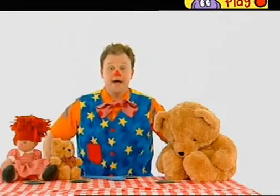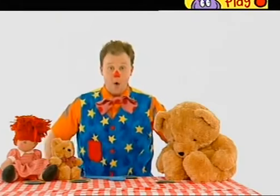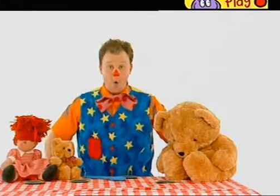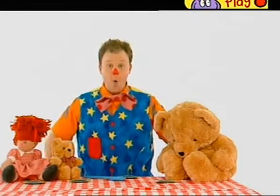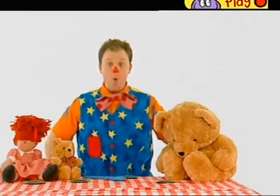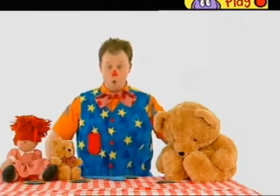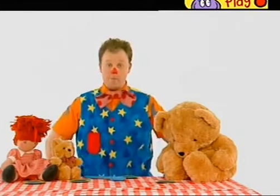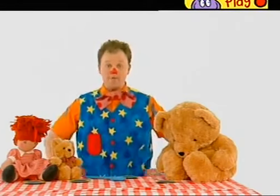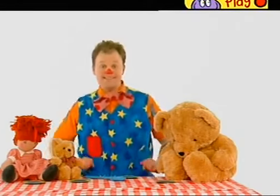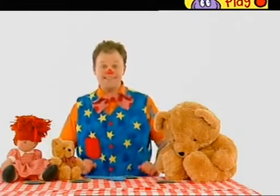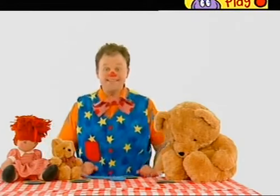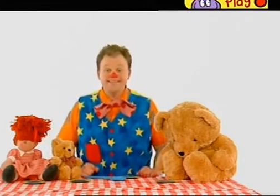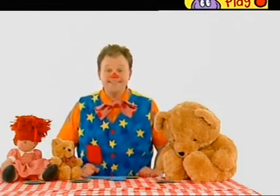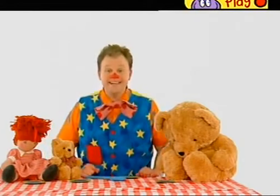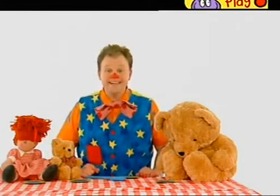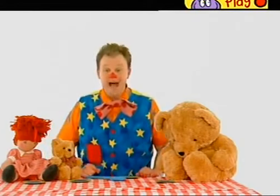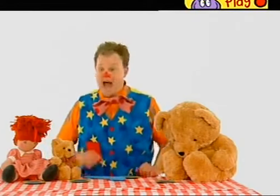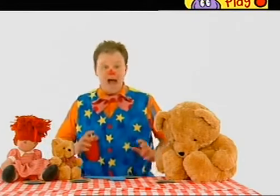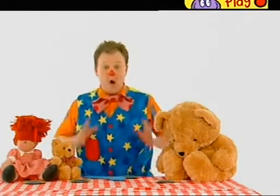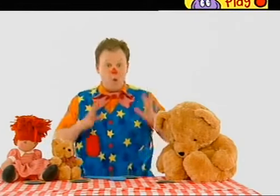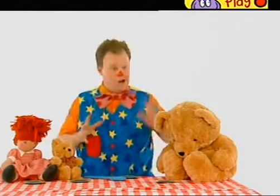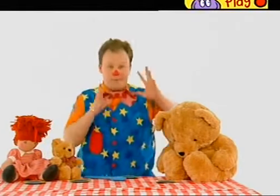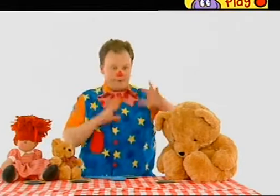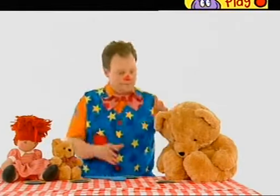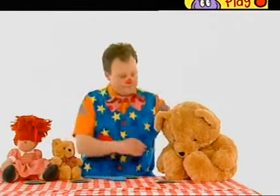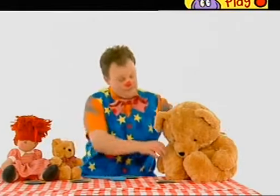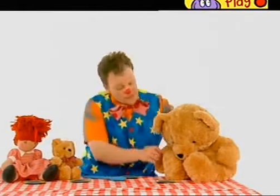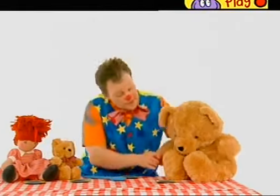party. Ooh. What does Big Teddy want?